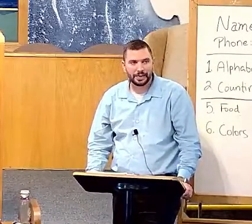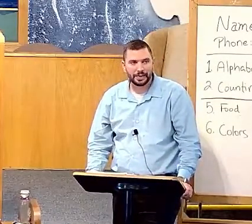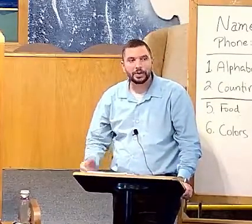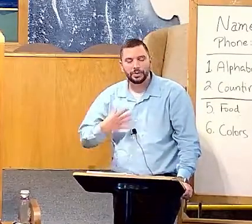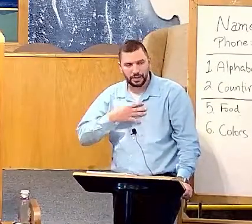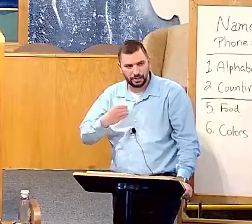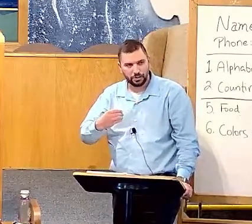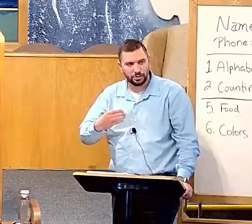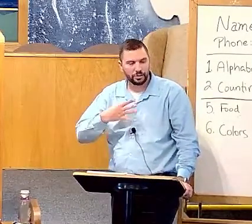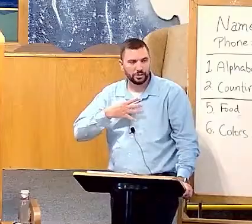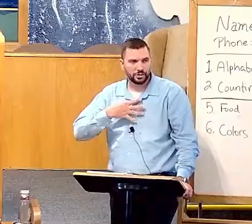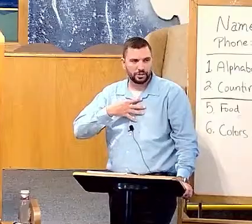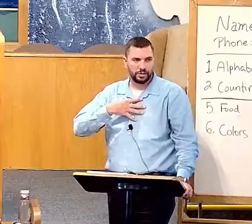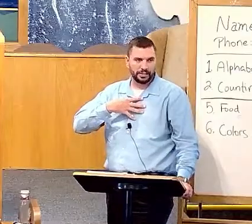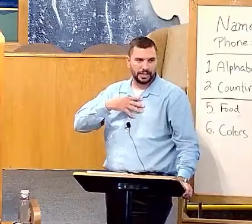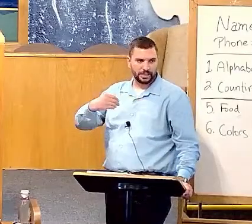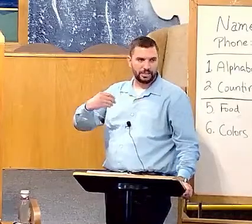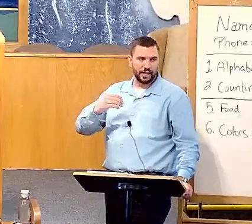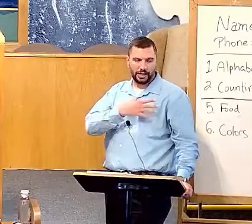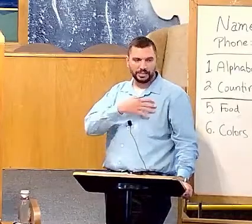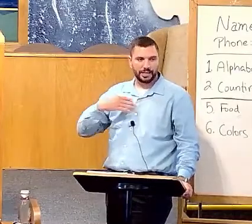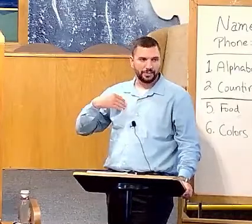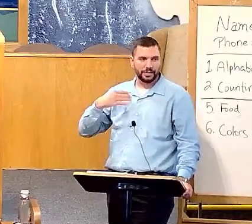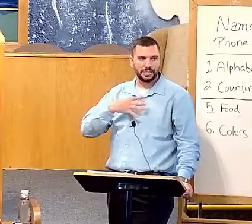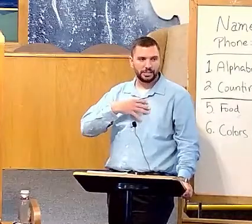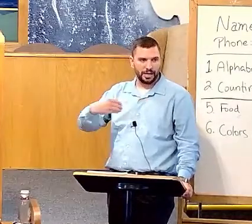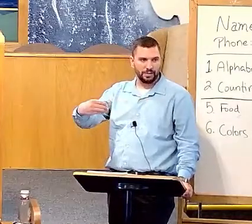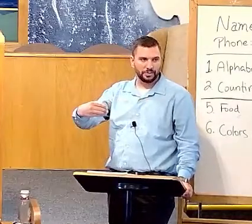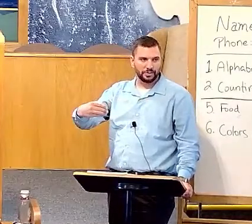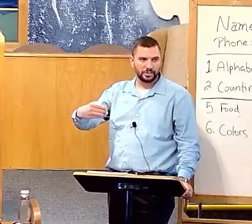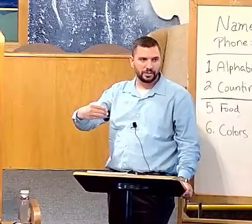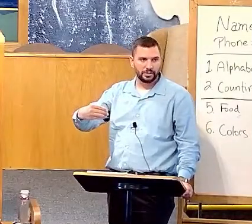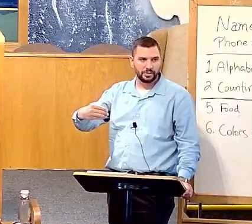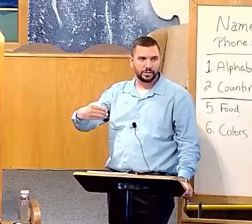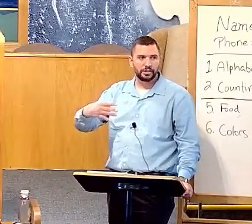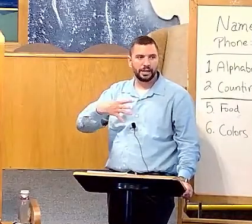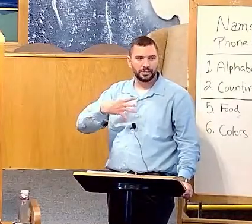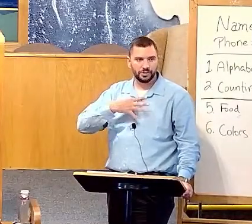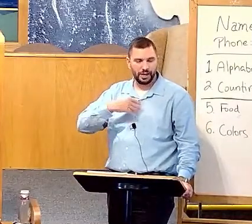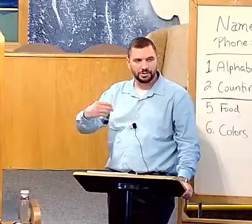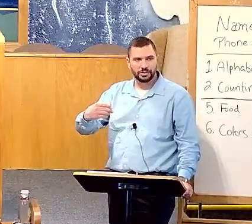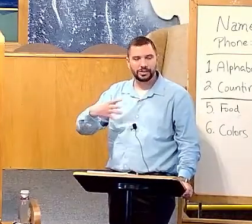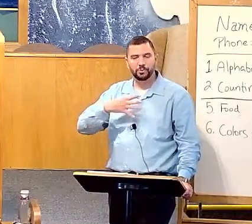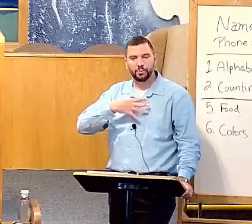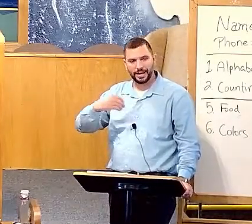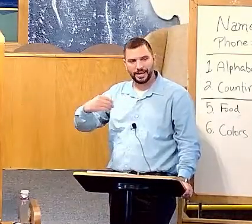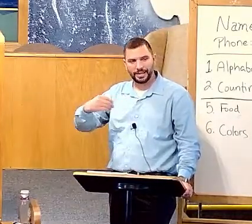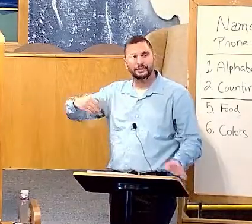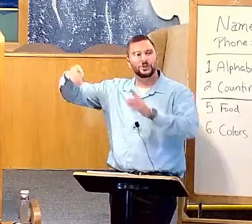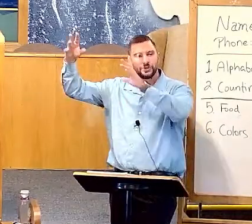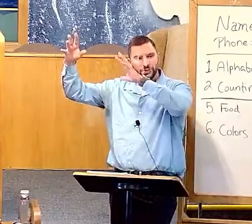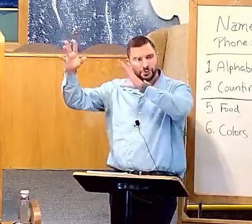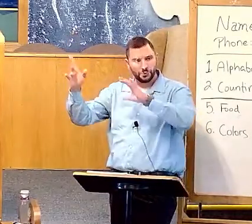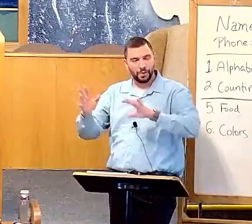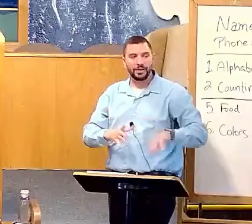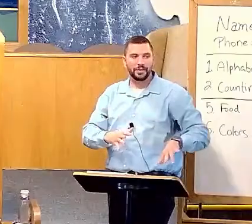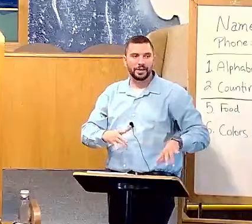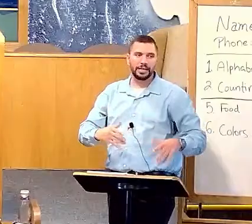white. Yeah, you'll just it's not sideways. It's out. Yeah, so out. So that's white. White rain is